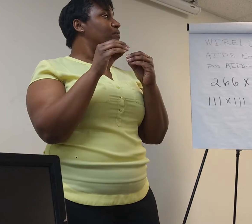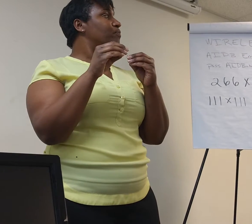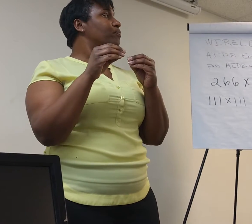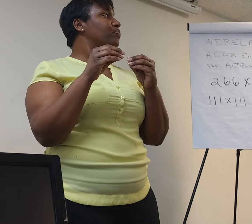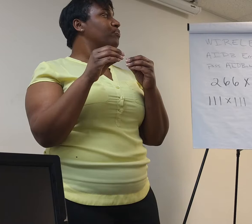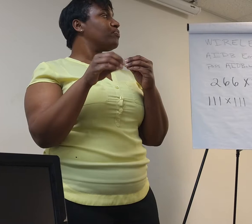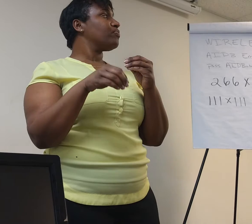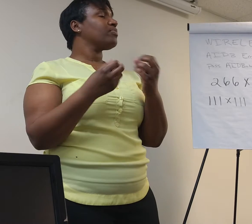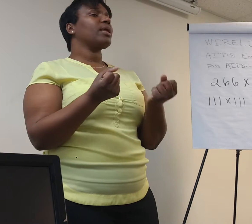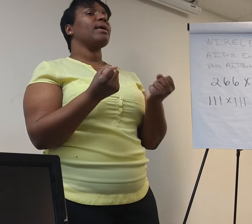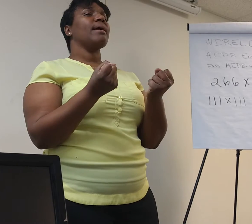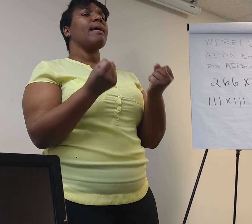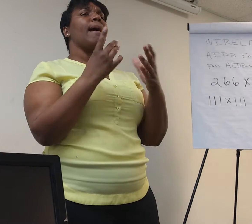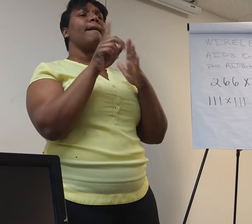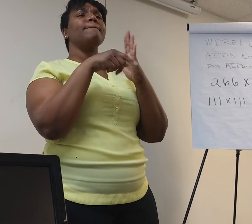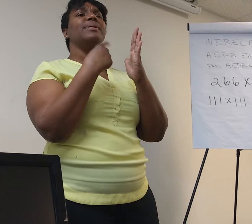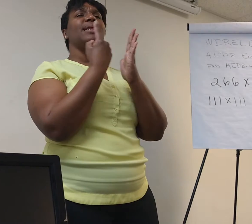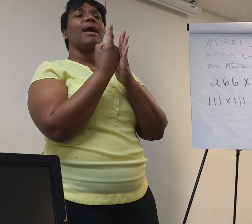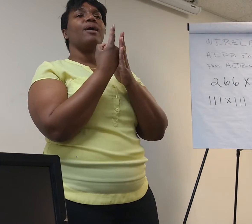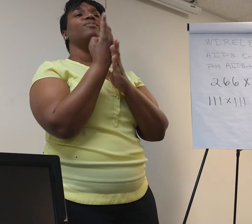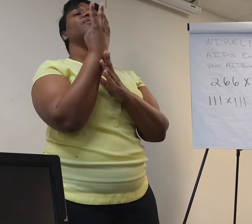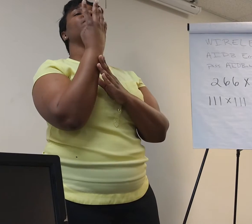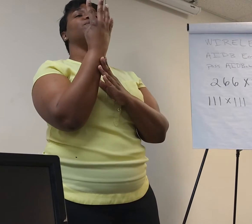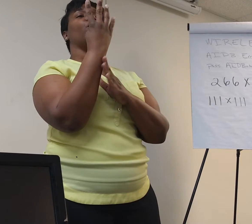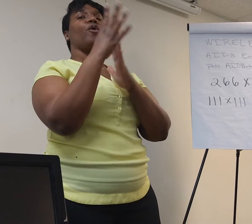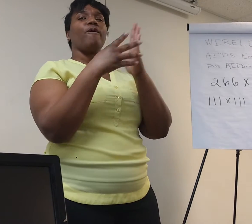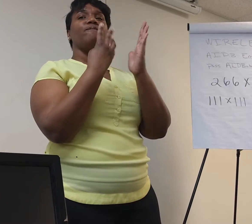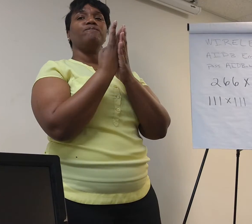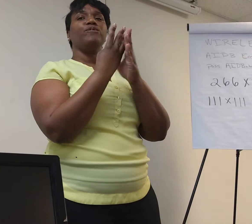How many hours? 4. If you're doing it for more than 4 hours.